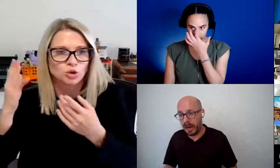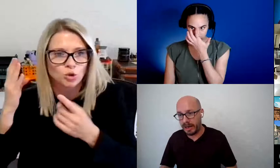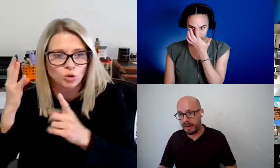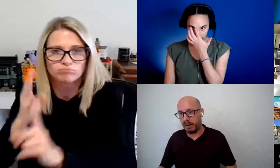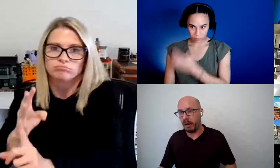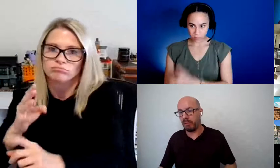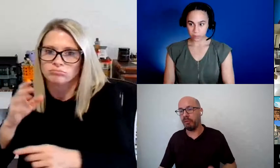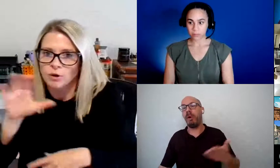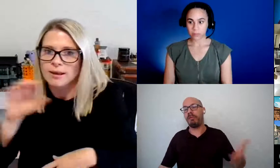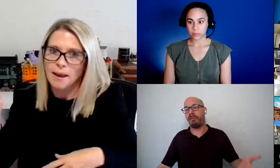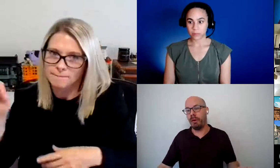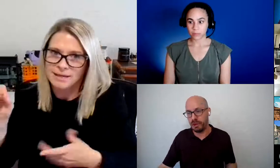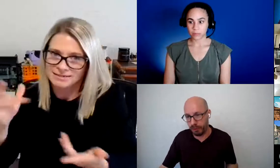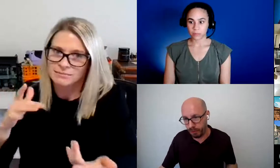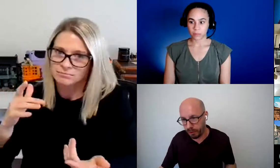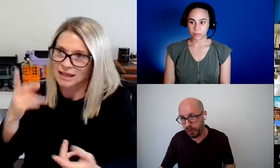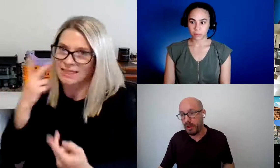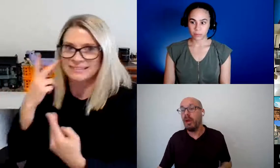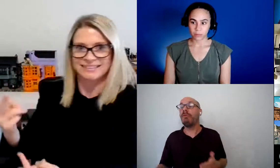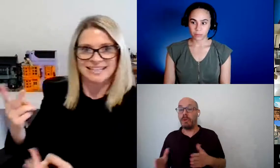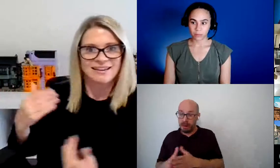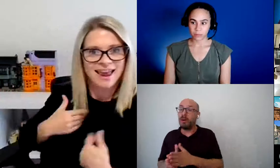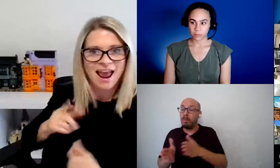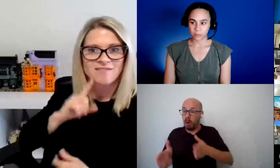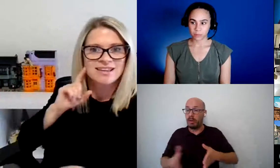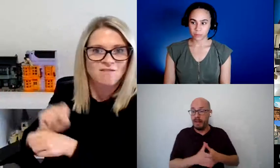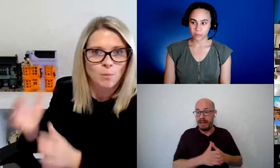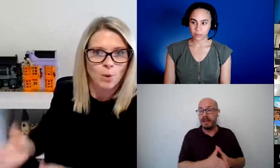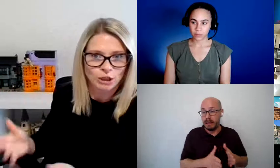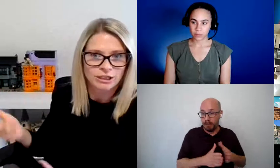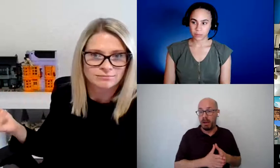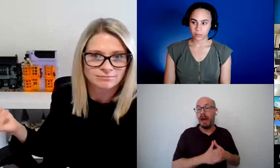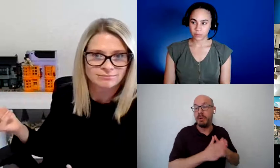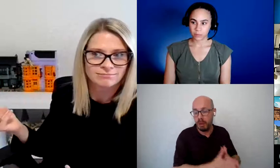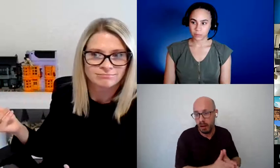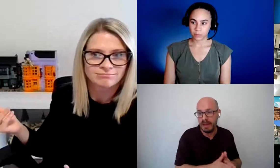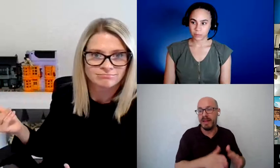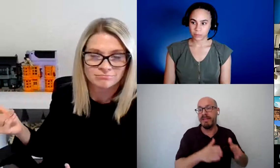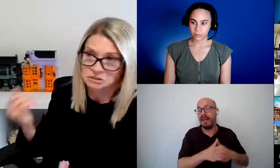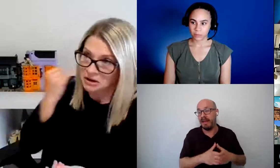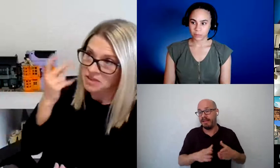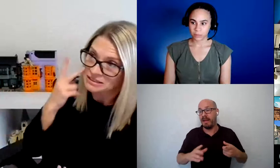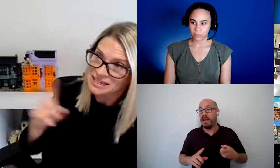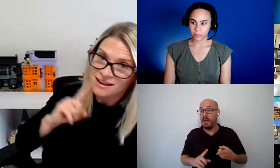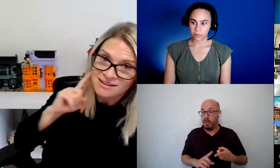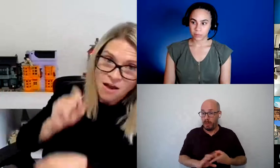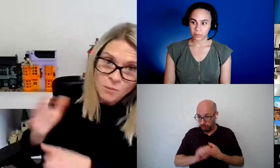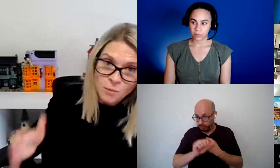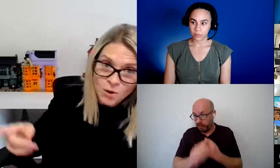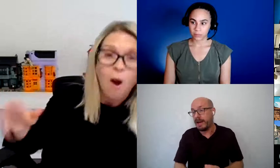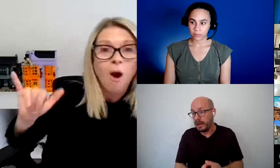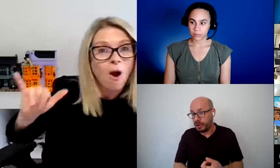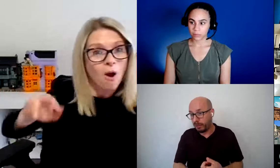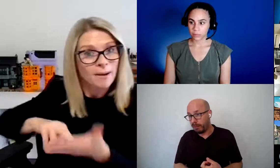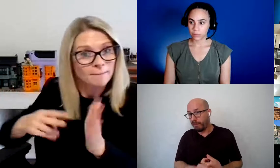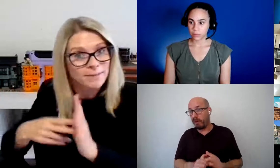denied a request for an interpreter. So they will more than likely apply to a company that says, we will provide an interpreter